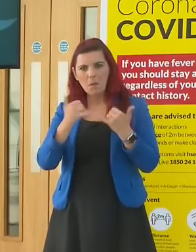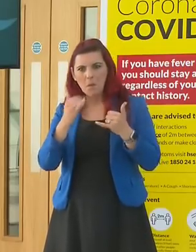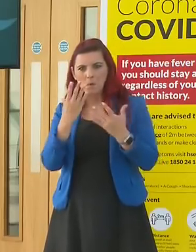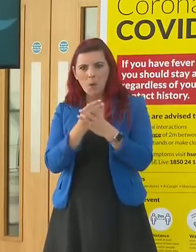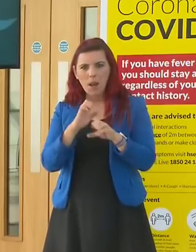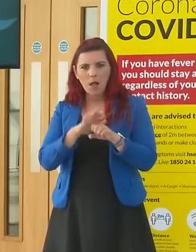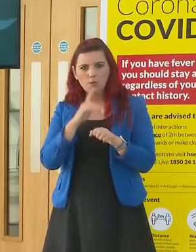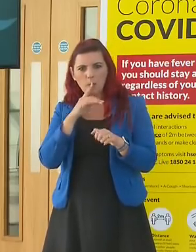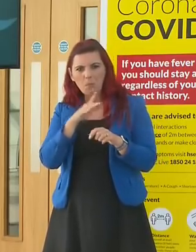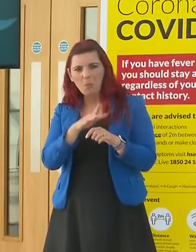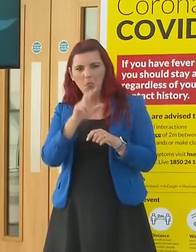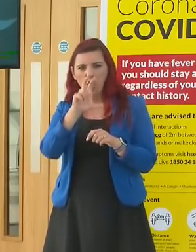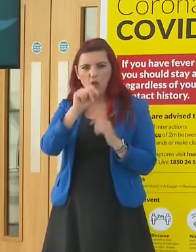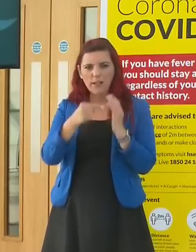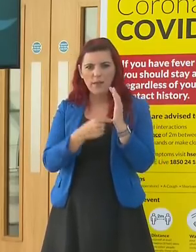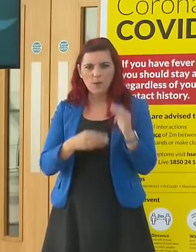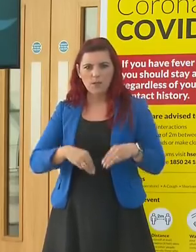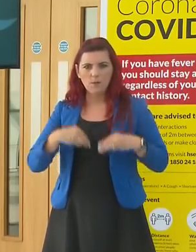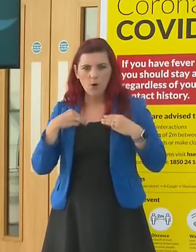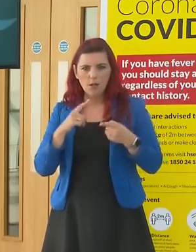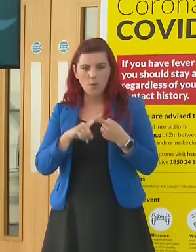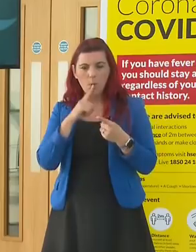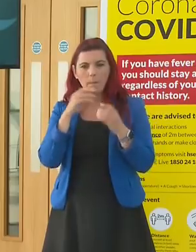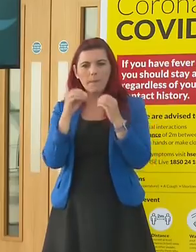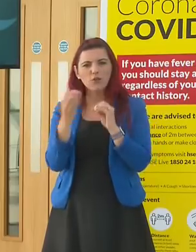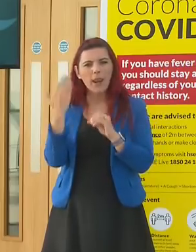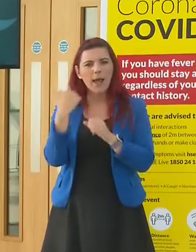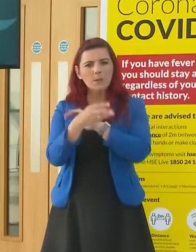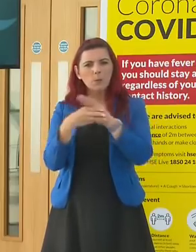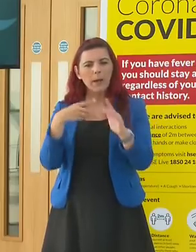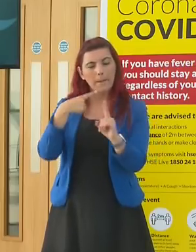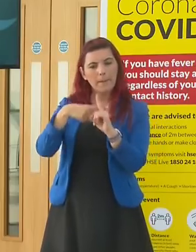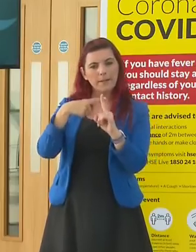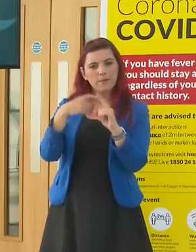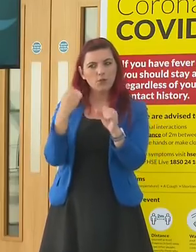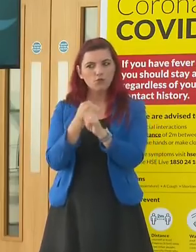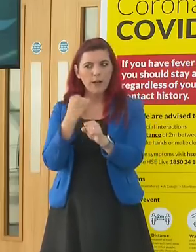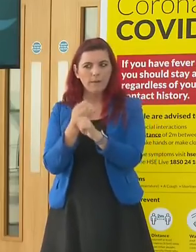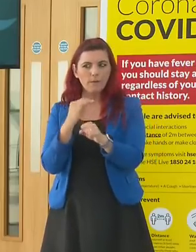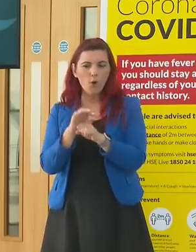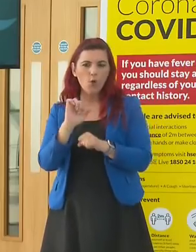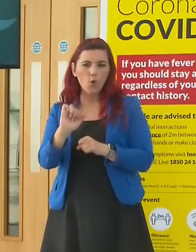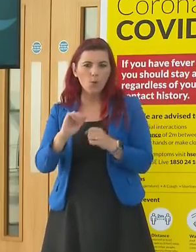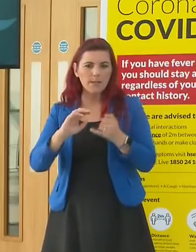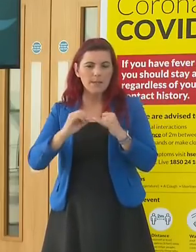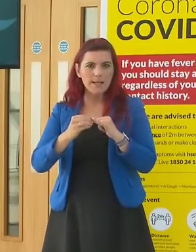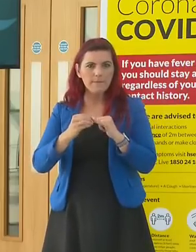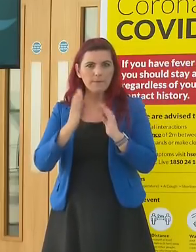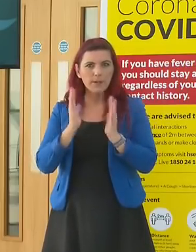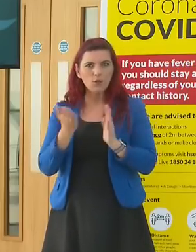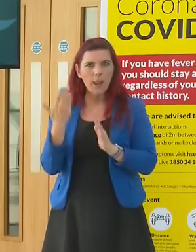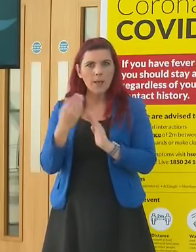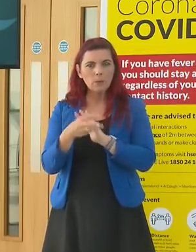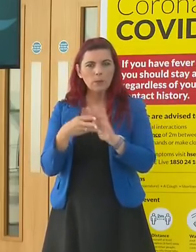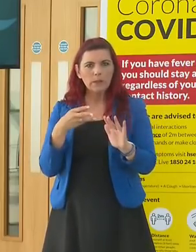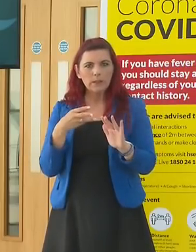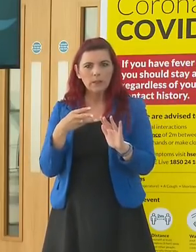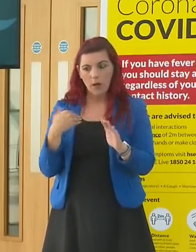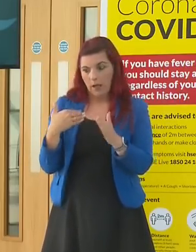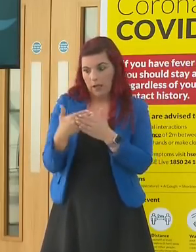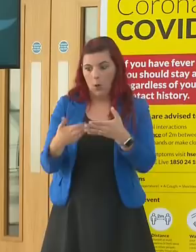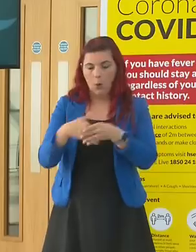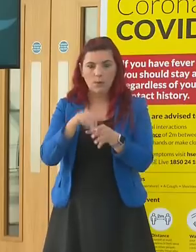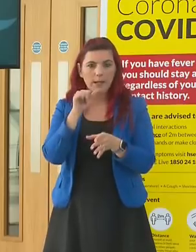morning. As I mentioned last week, the positivity rate for those tests completed over last week and up to including